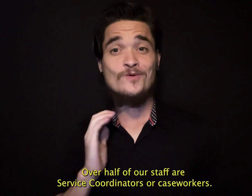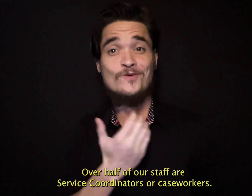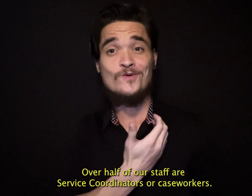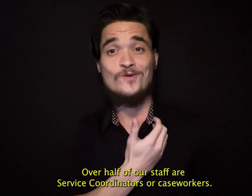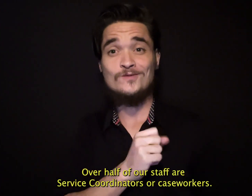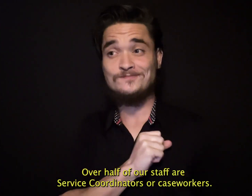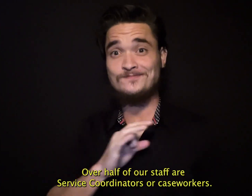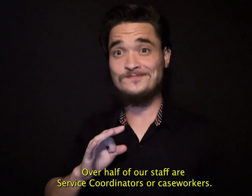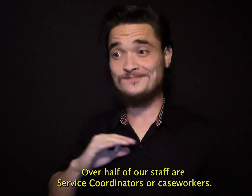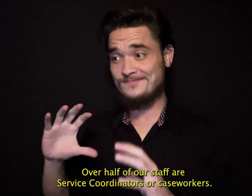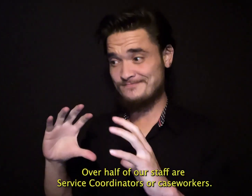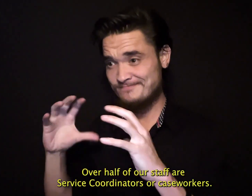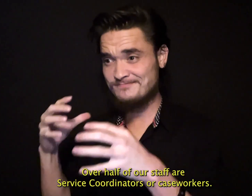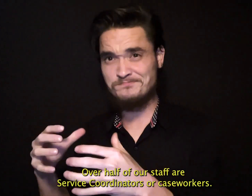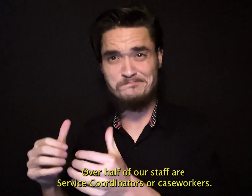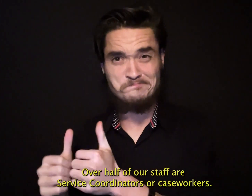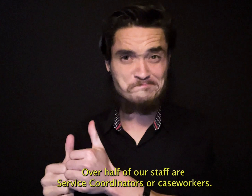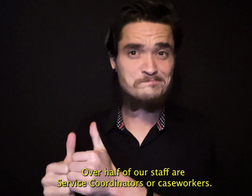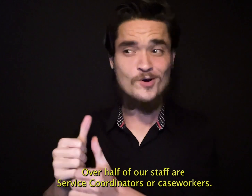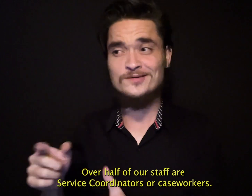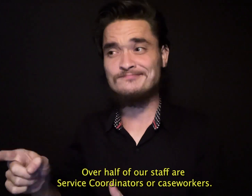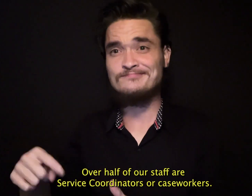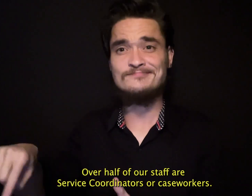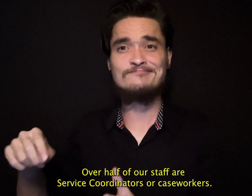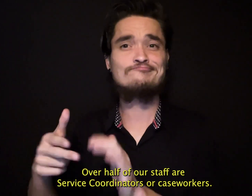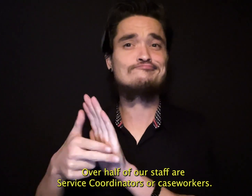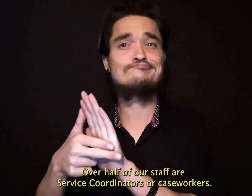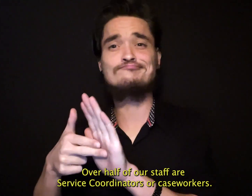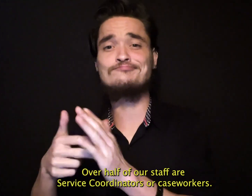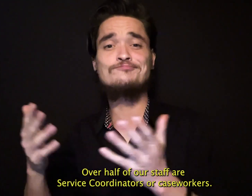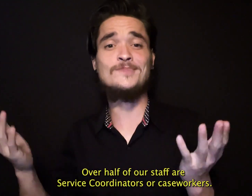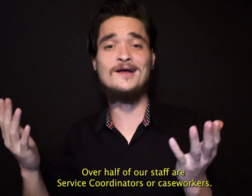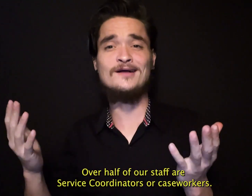Over half of our staff are service coordinators or caseworkers.